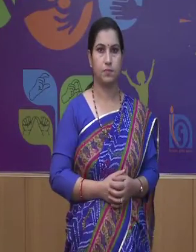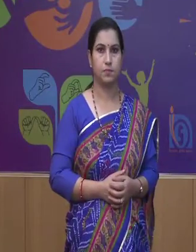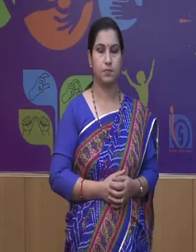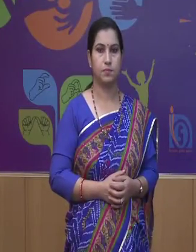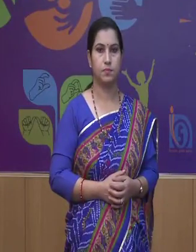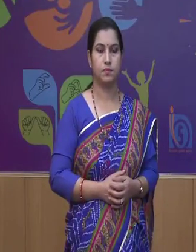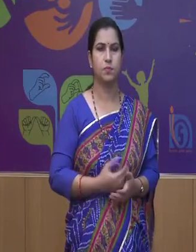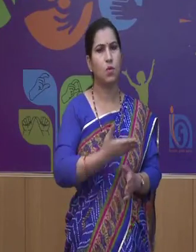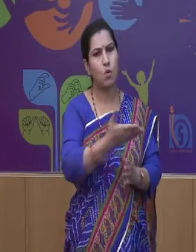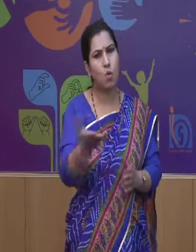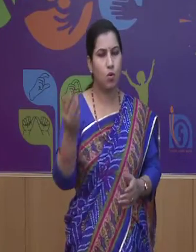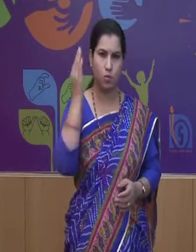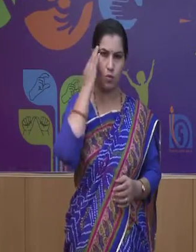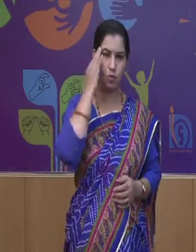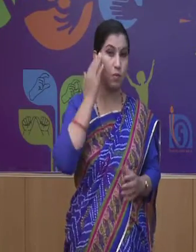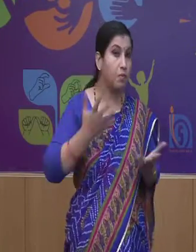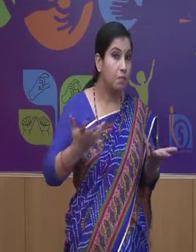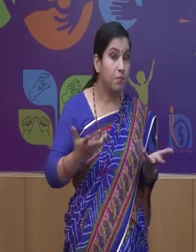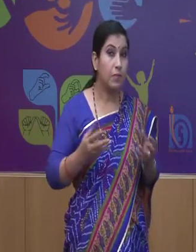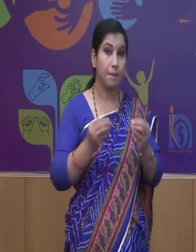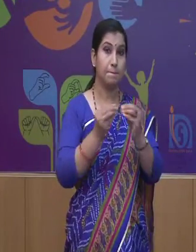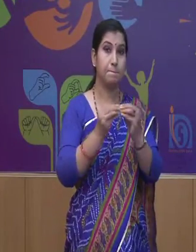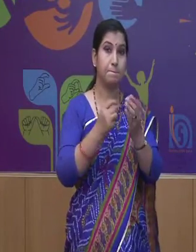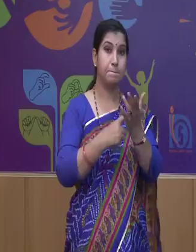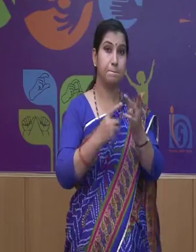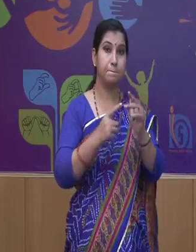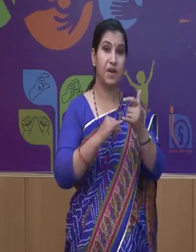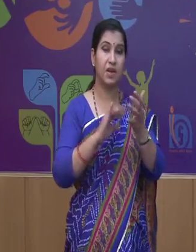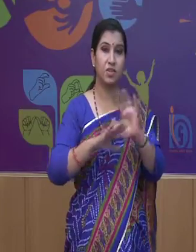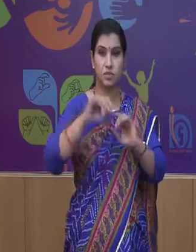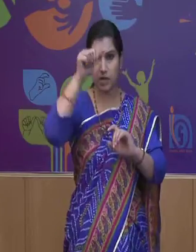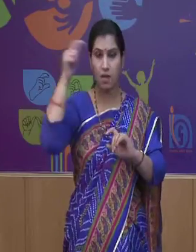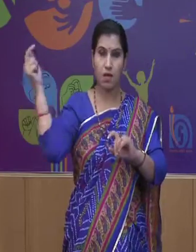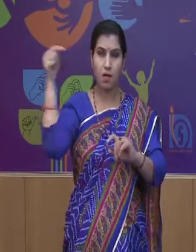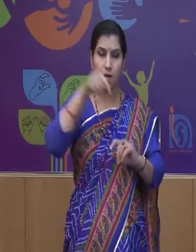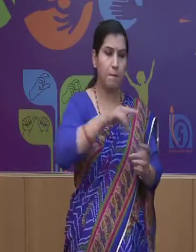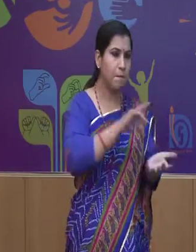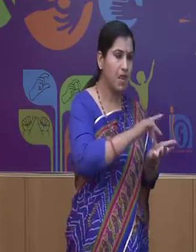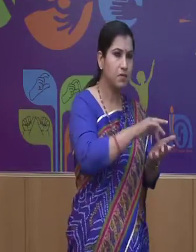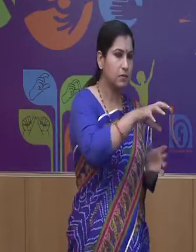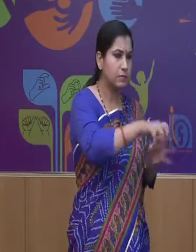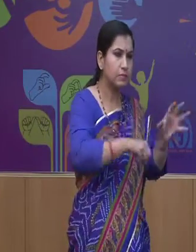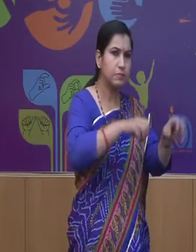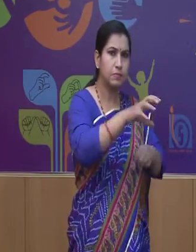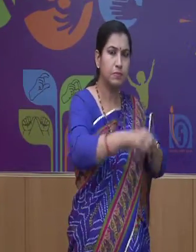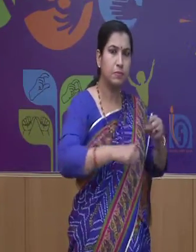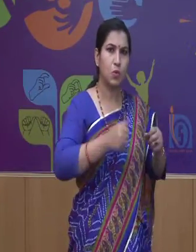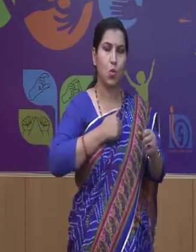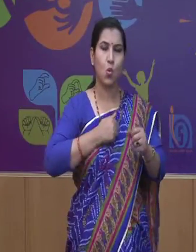As you are aware that the British colonized India for her wealth and